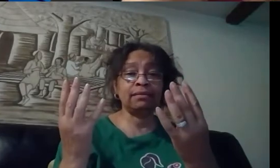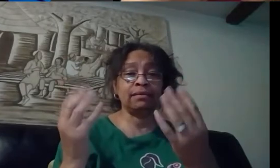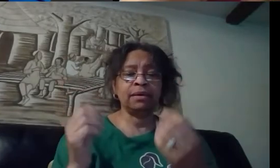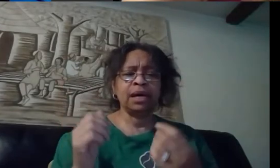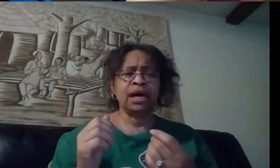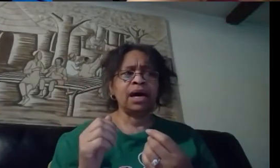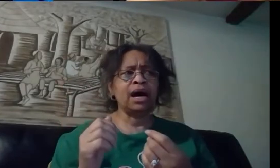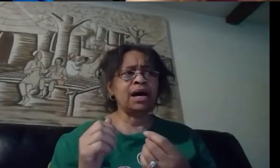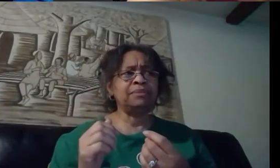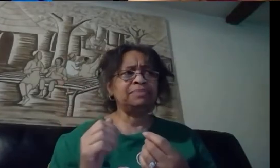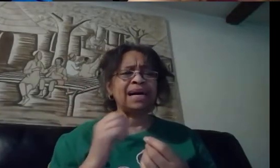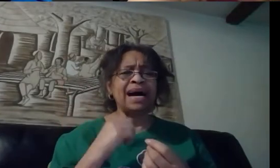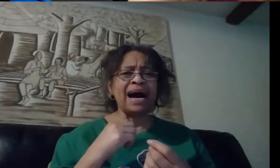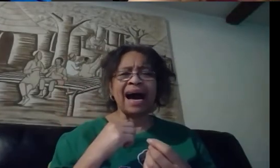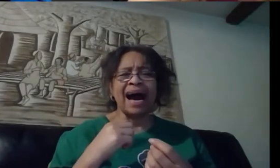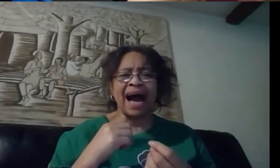Metaburn. Uh-huh.